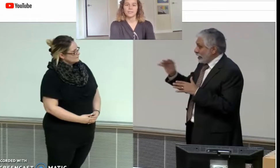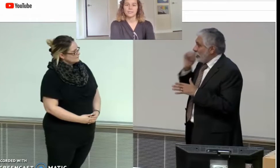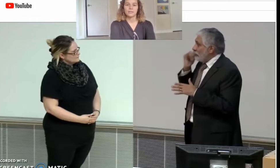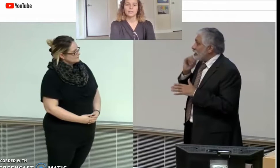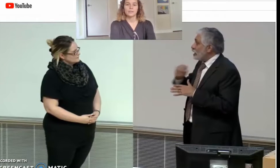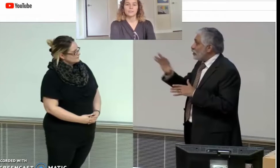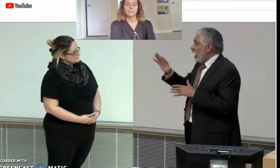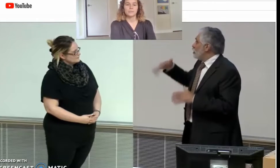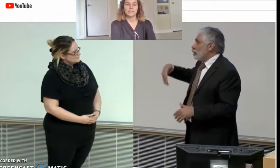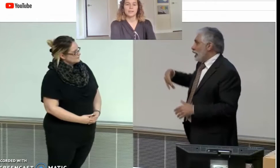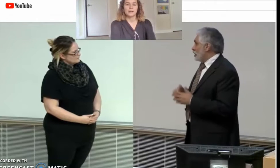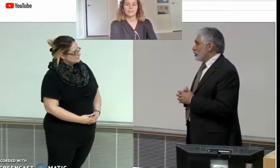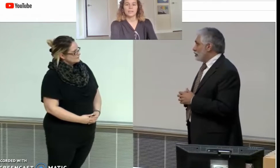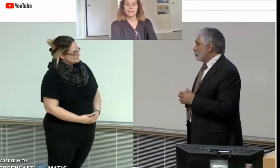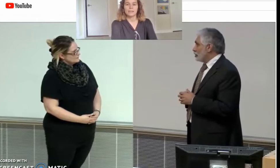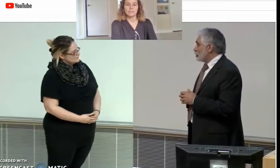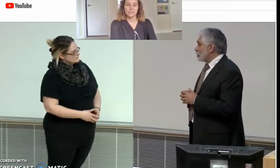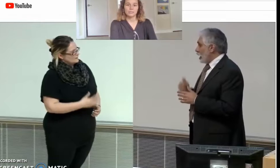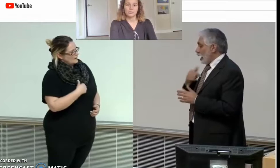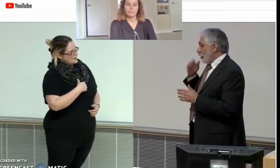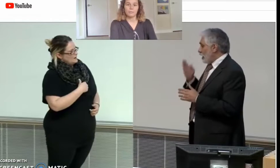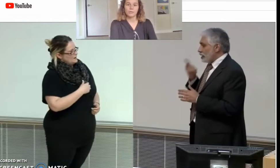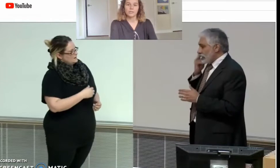and they're learning language at 3 or 4,